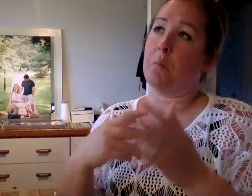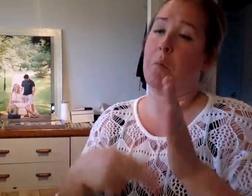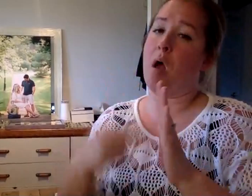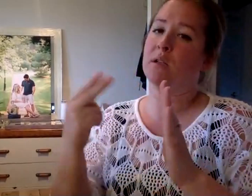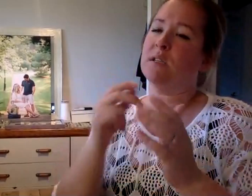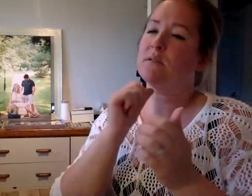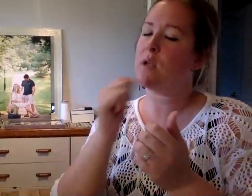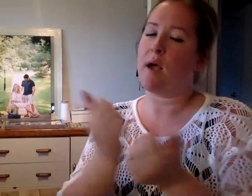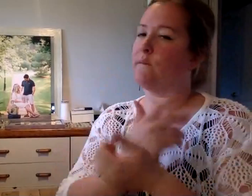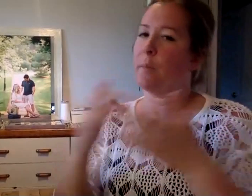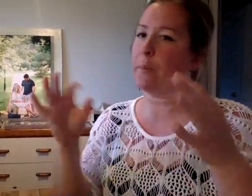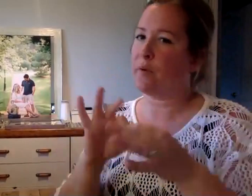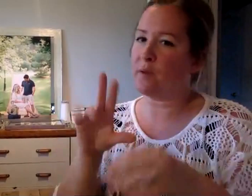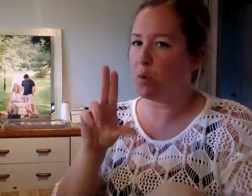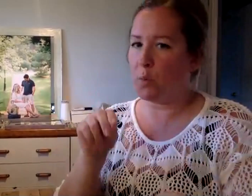for that.